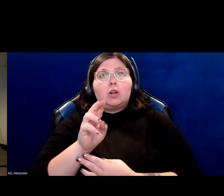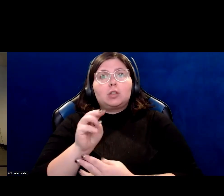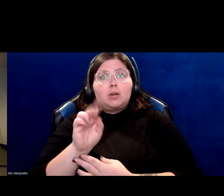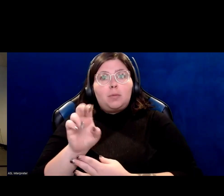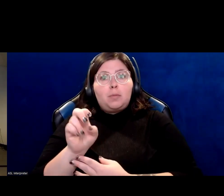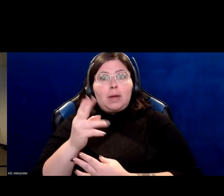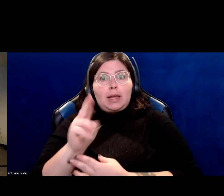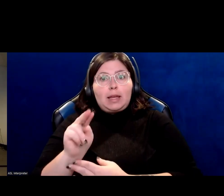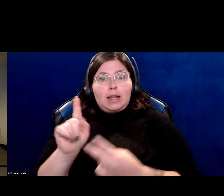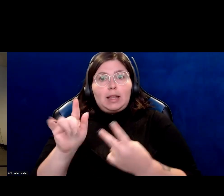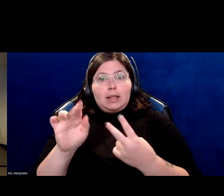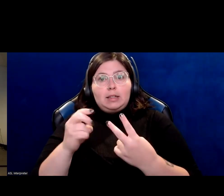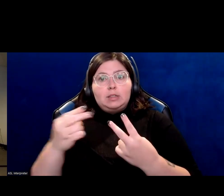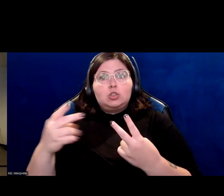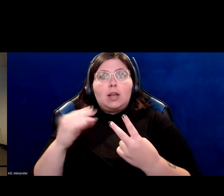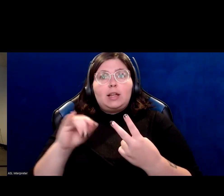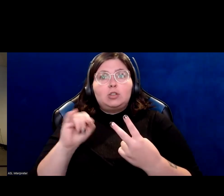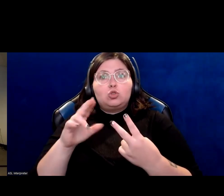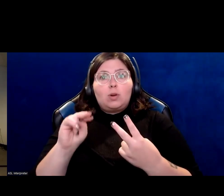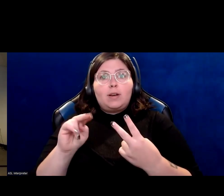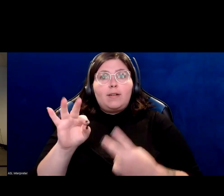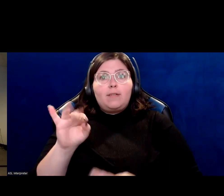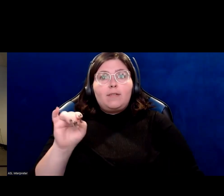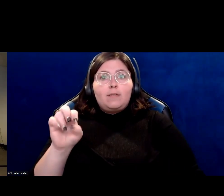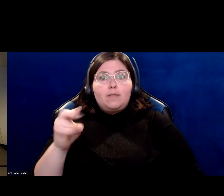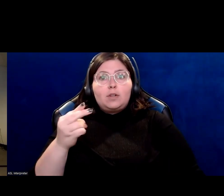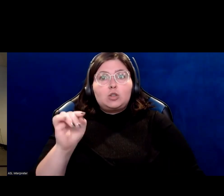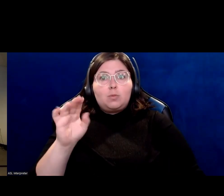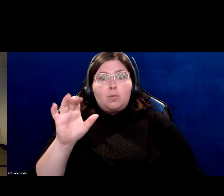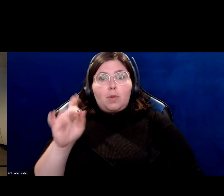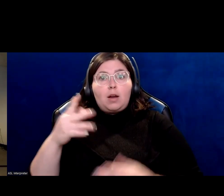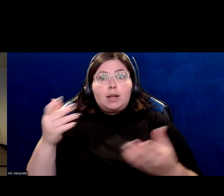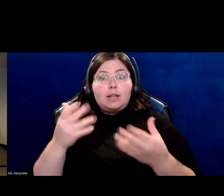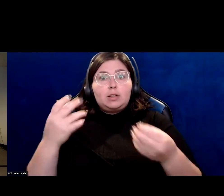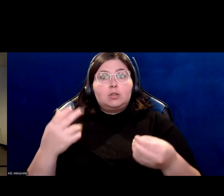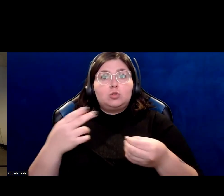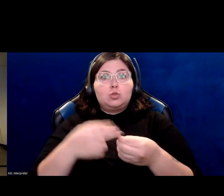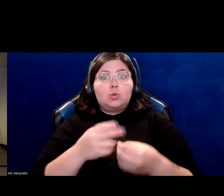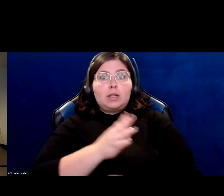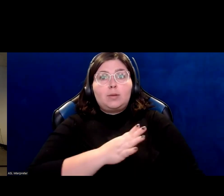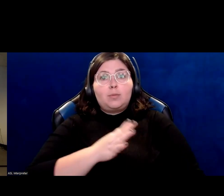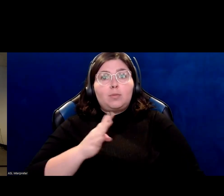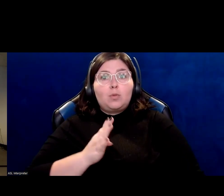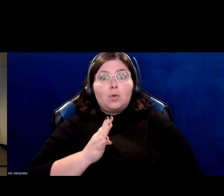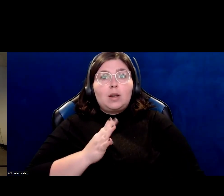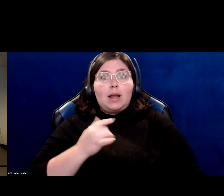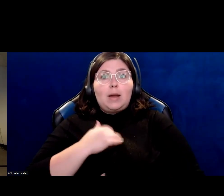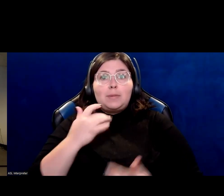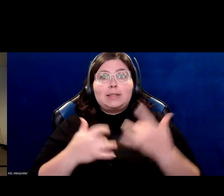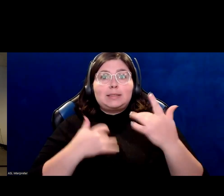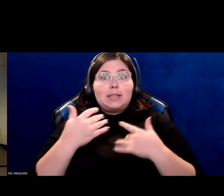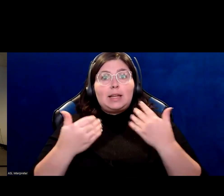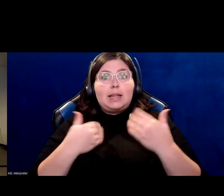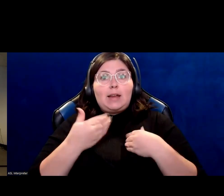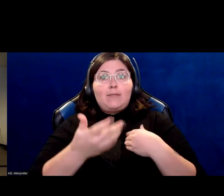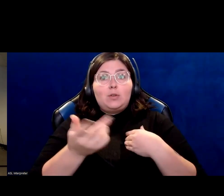and Dr. Jordan Fishbach here joining our board. I'm really excited to have you both